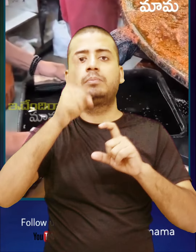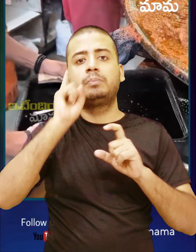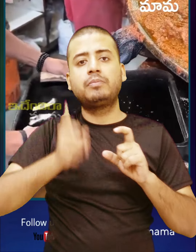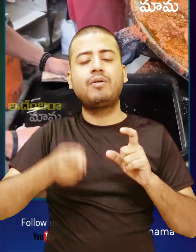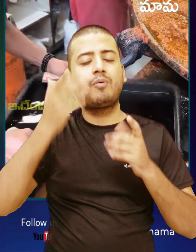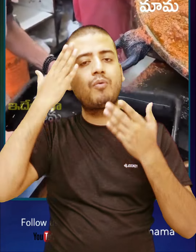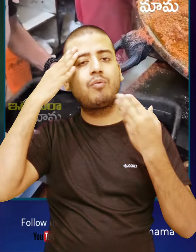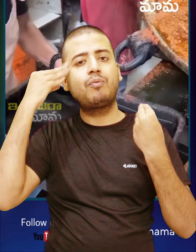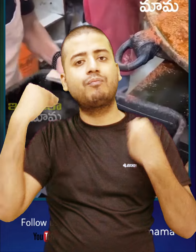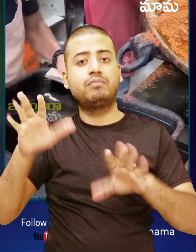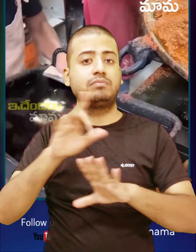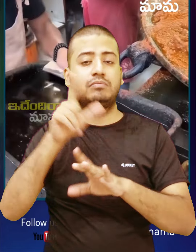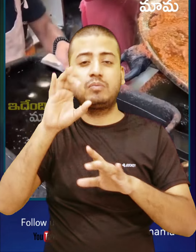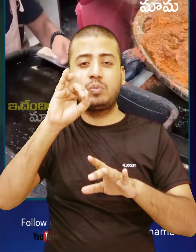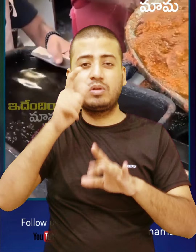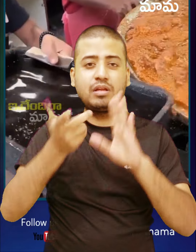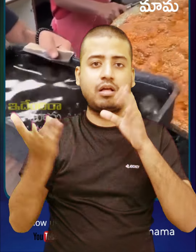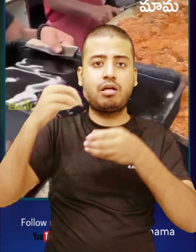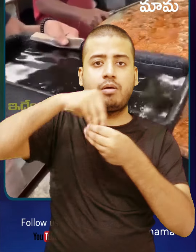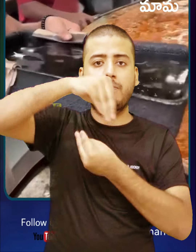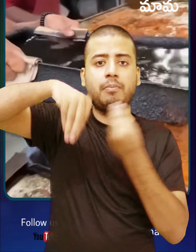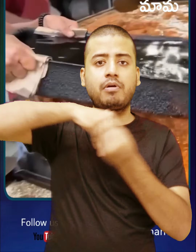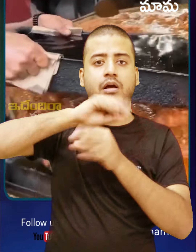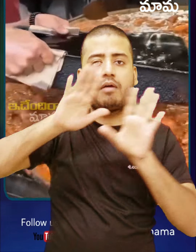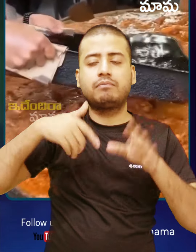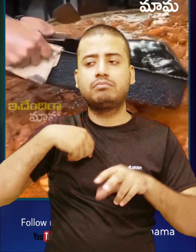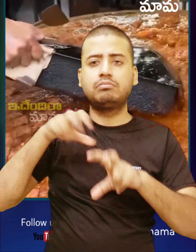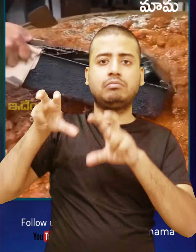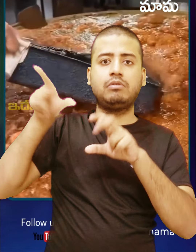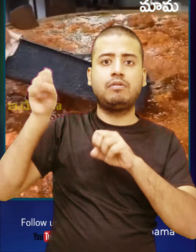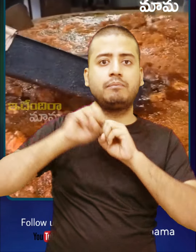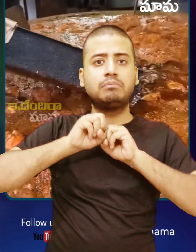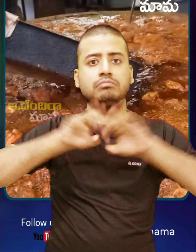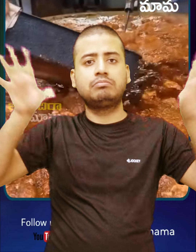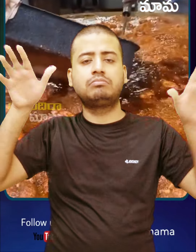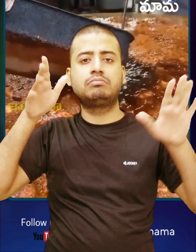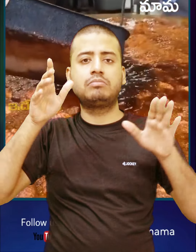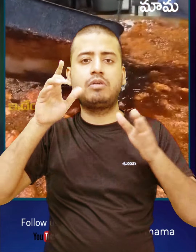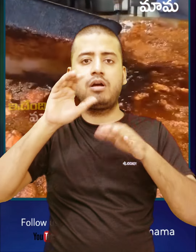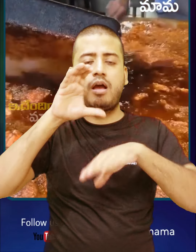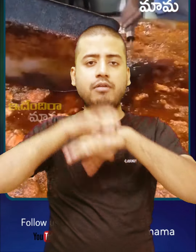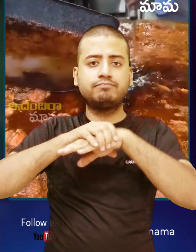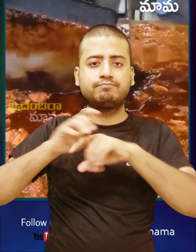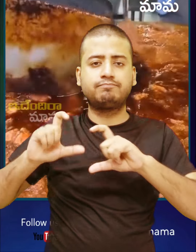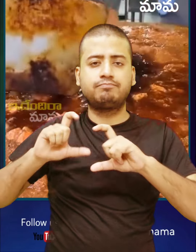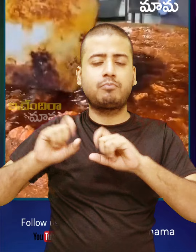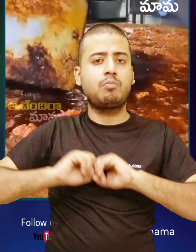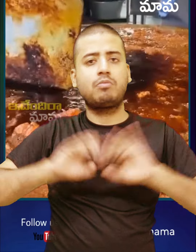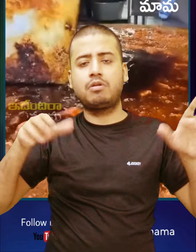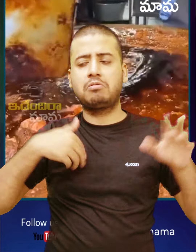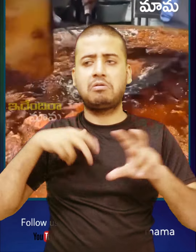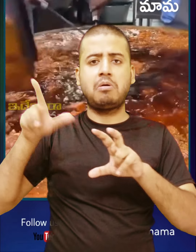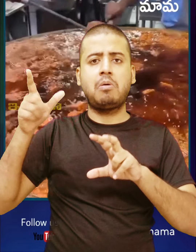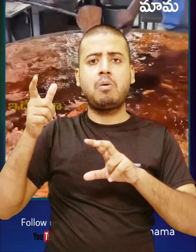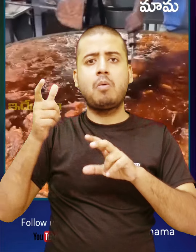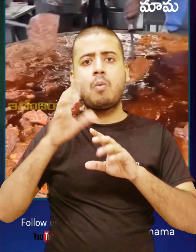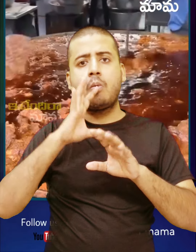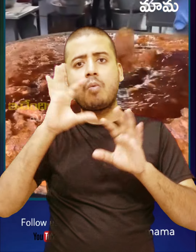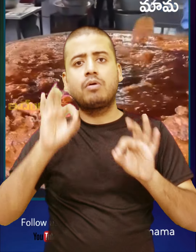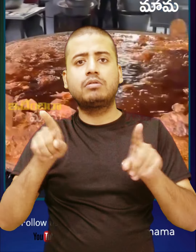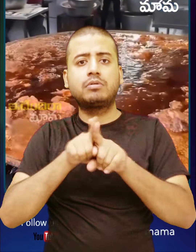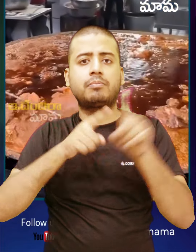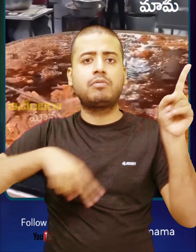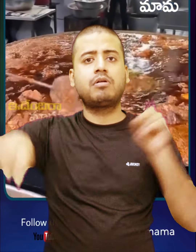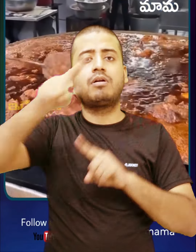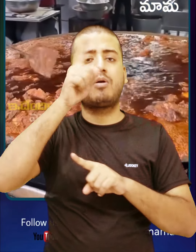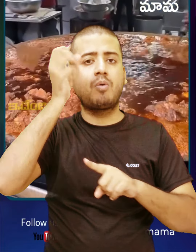immediate medical attention, especially if symptoms are severe. If you notice questionable ingredients or preparation,